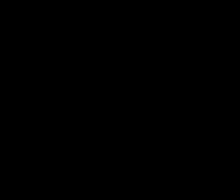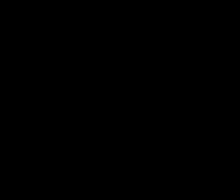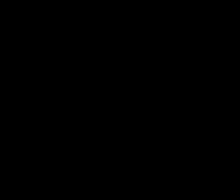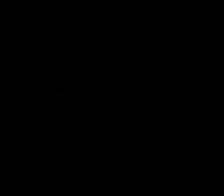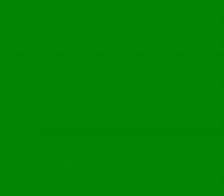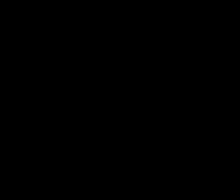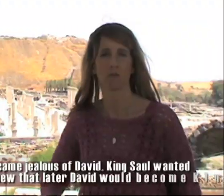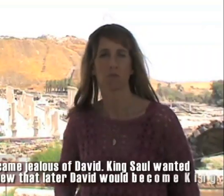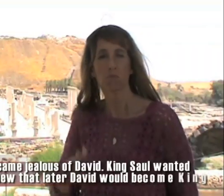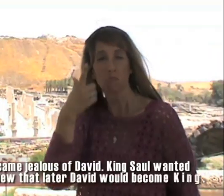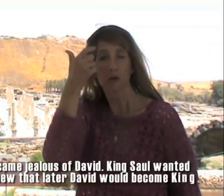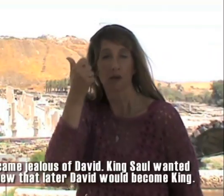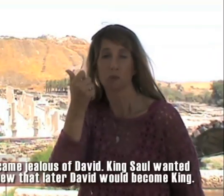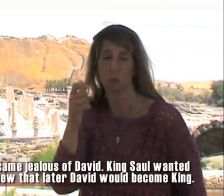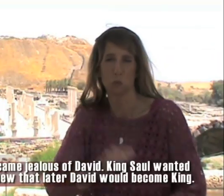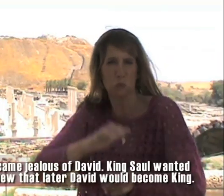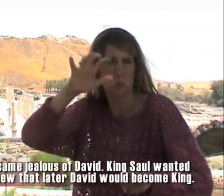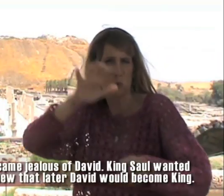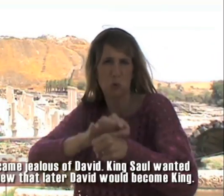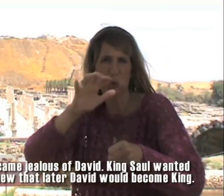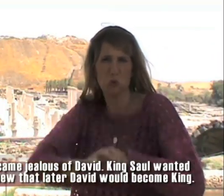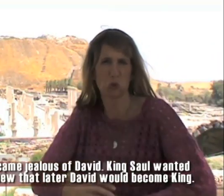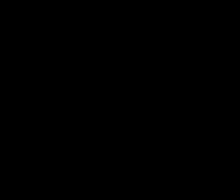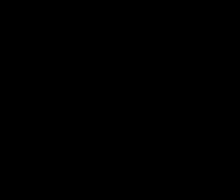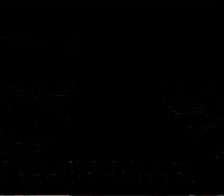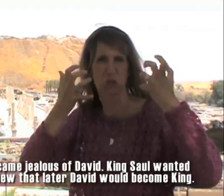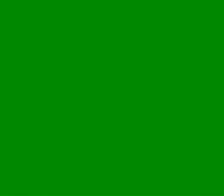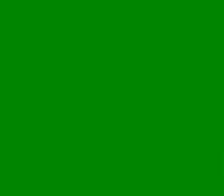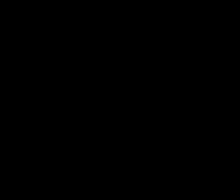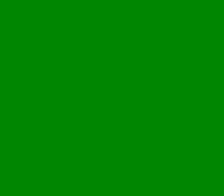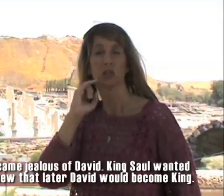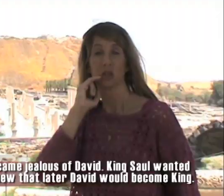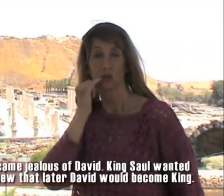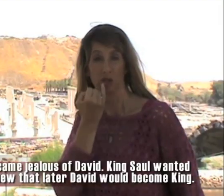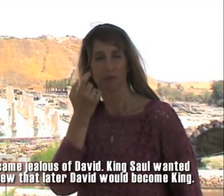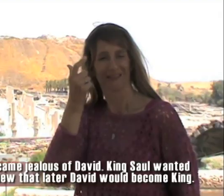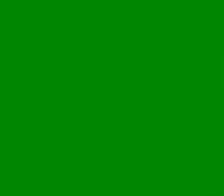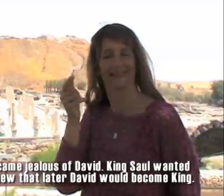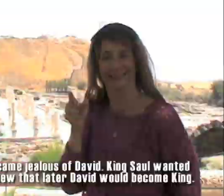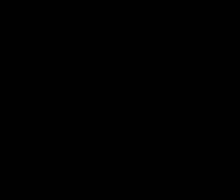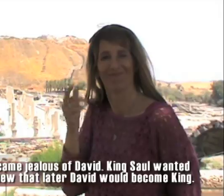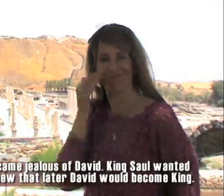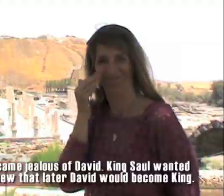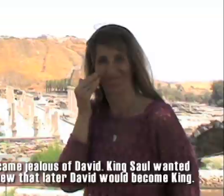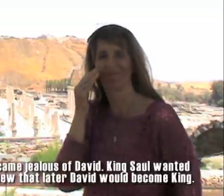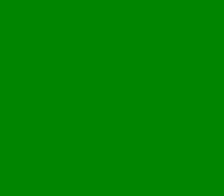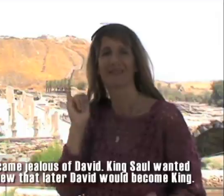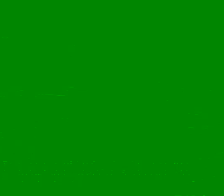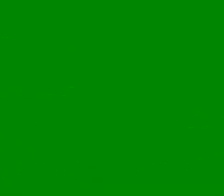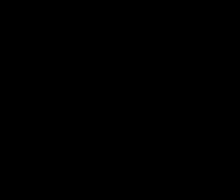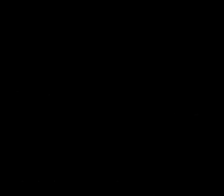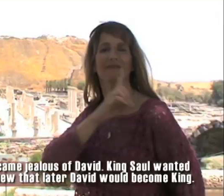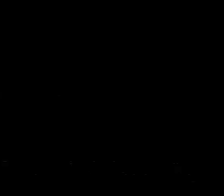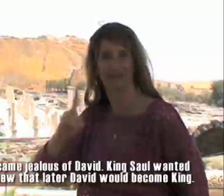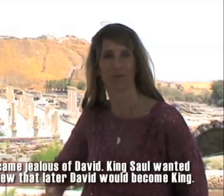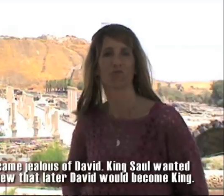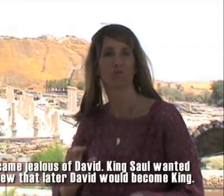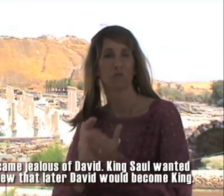became jealous of David, and he wanted to kill David, and he was so angry and jealous because he knew that